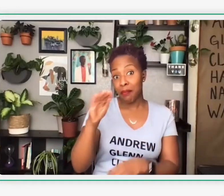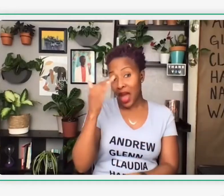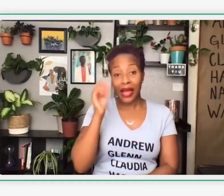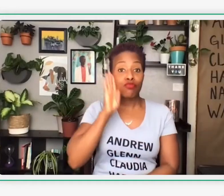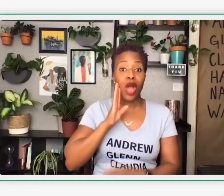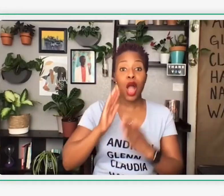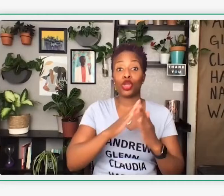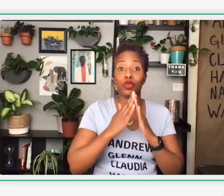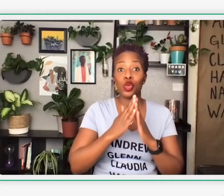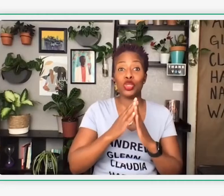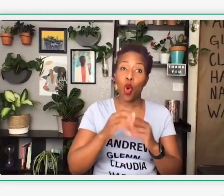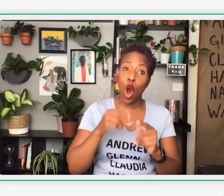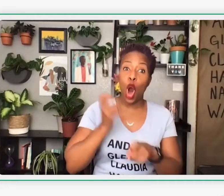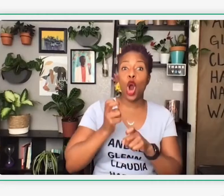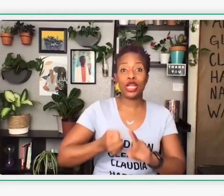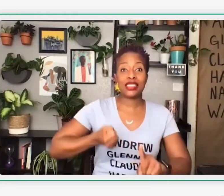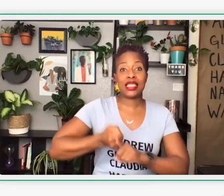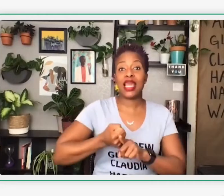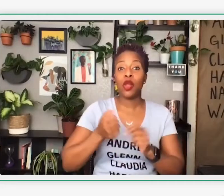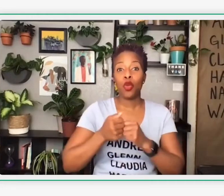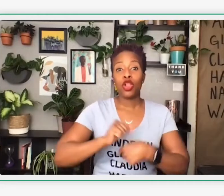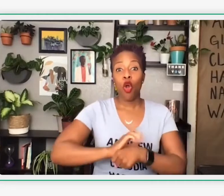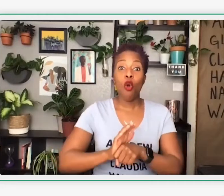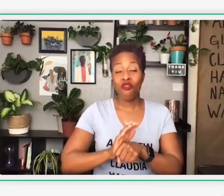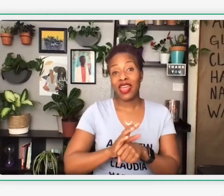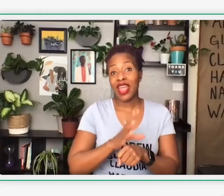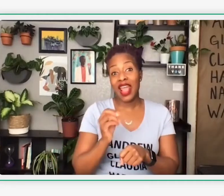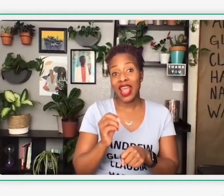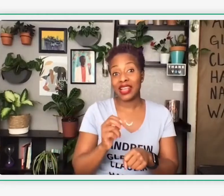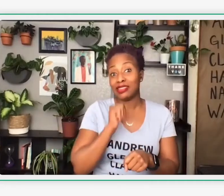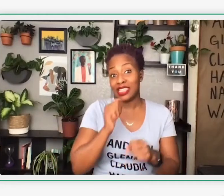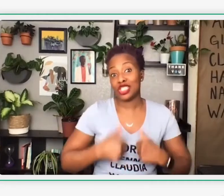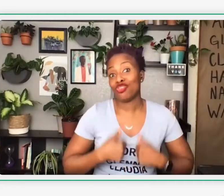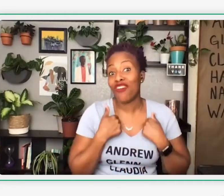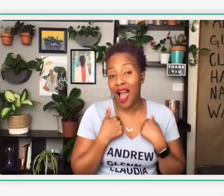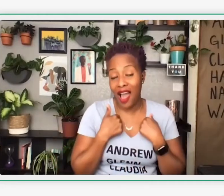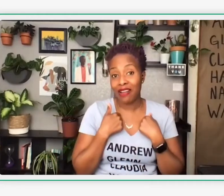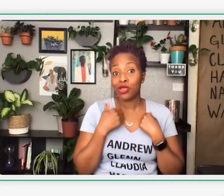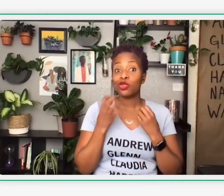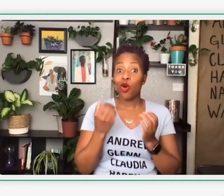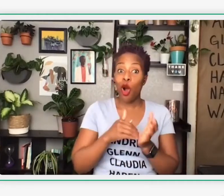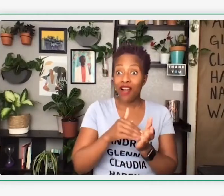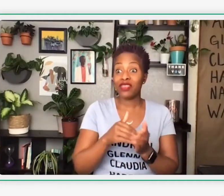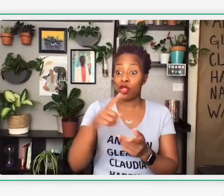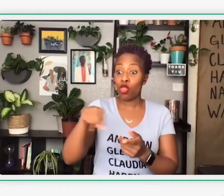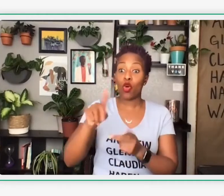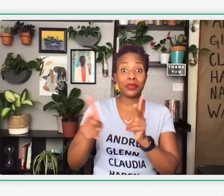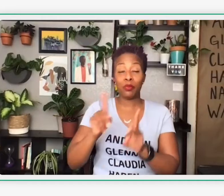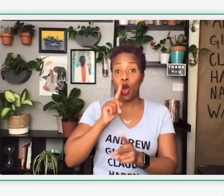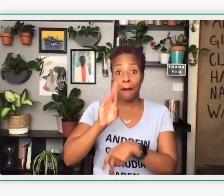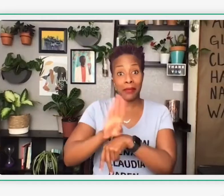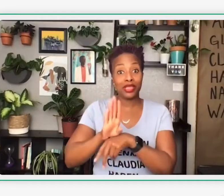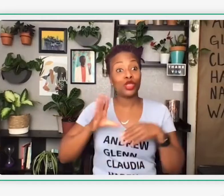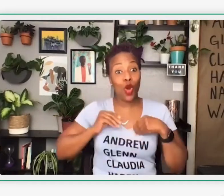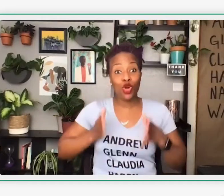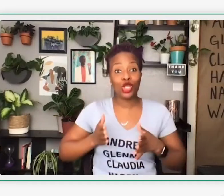got infected with COVID as well. Black and Brown community COVID hit the Black and Brown community the